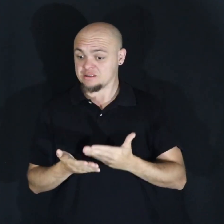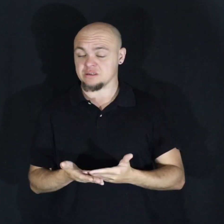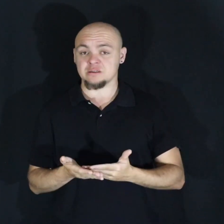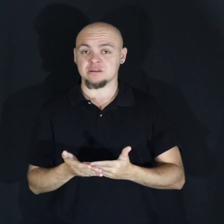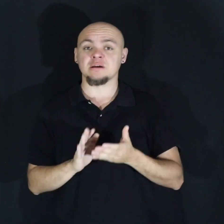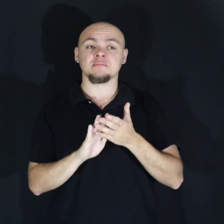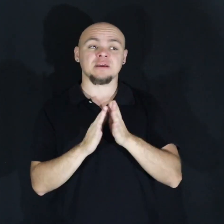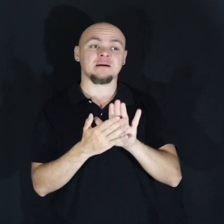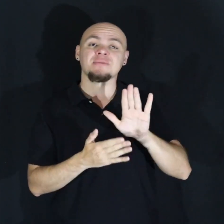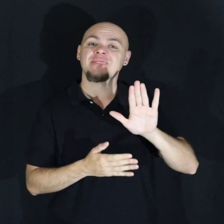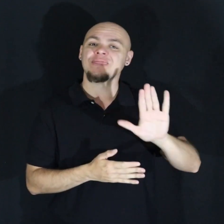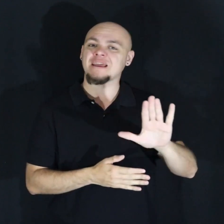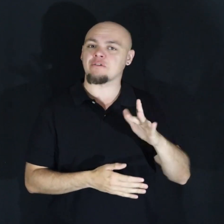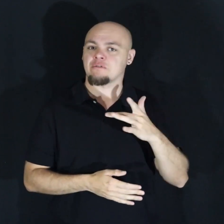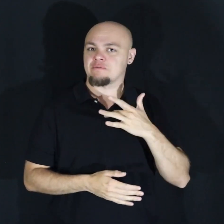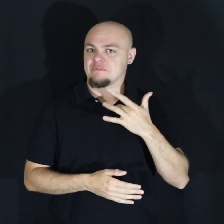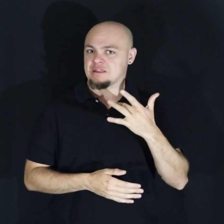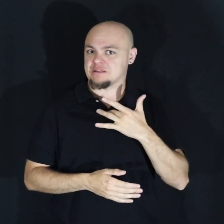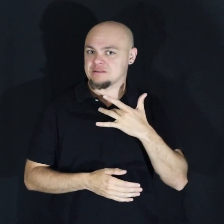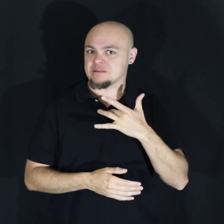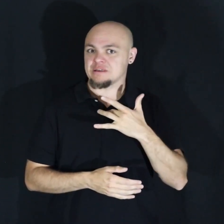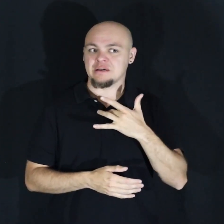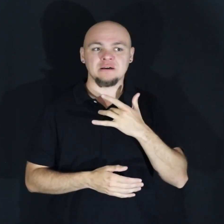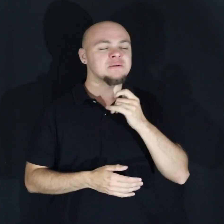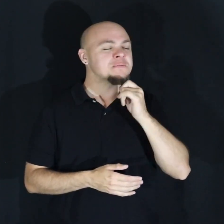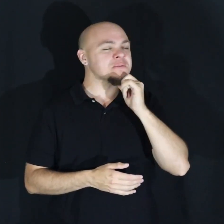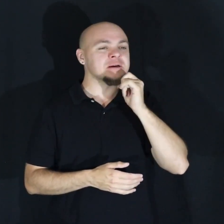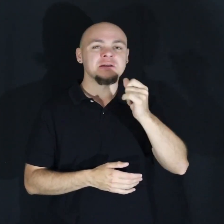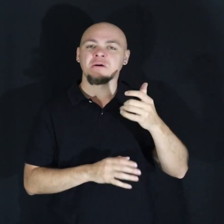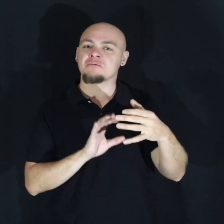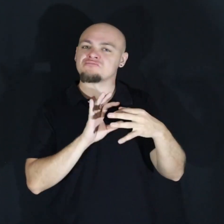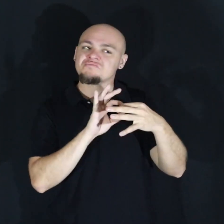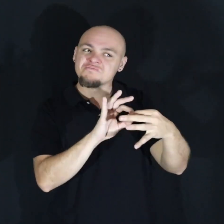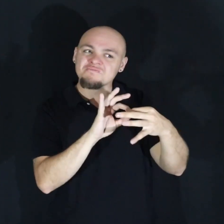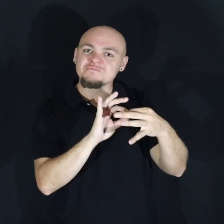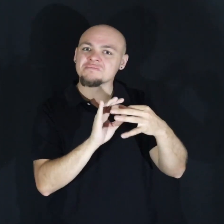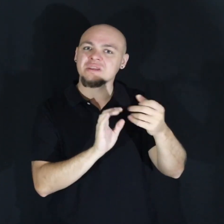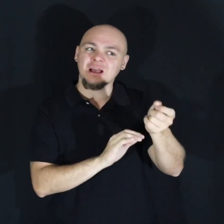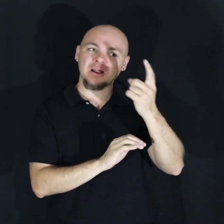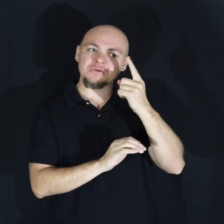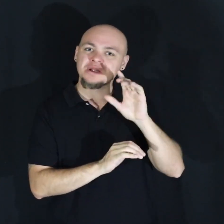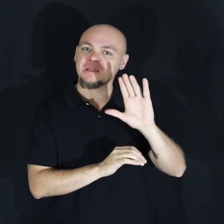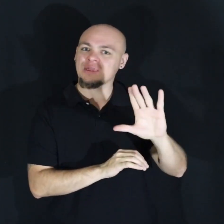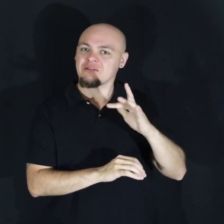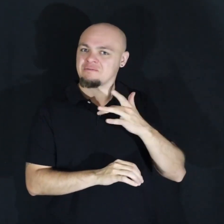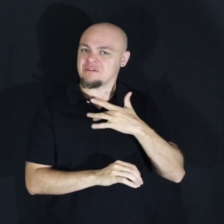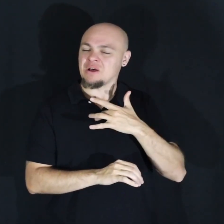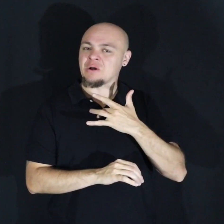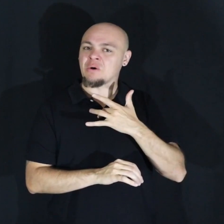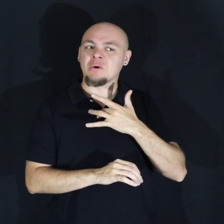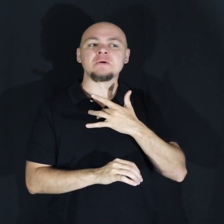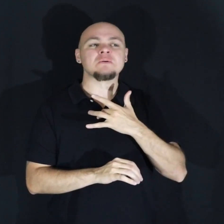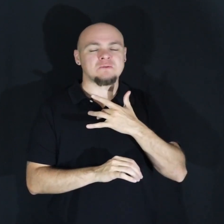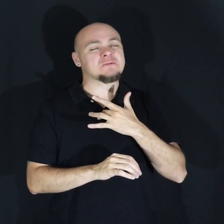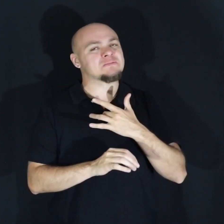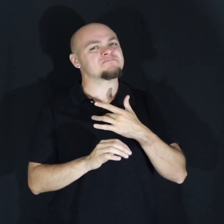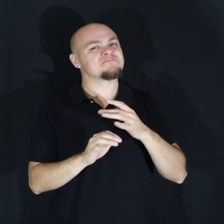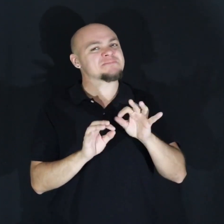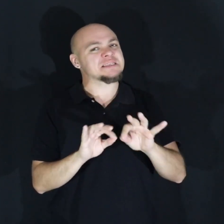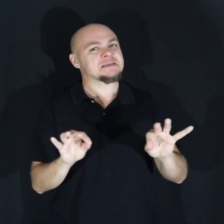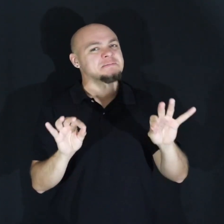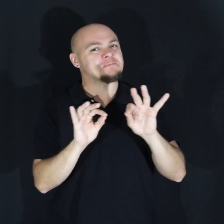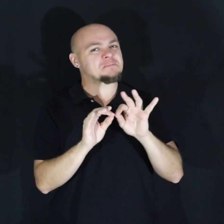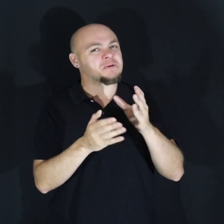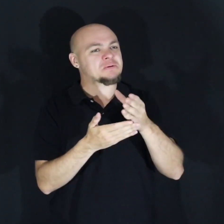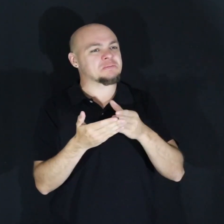into feelings in the patient. And when we don't take the time to account for those feelings, we're missing a major piece of the puzzle.